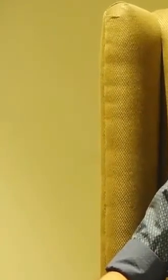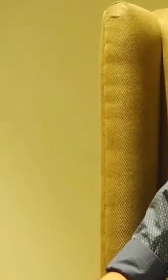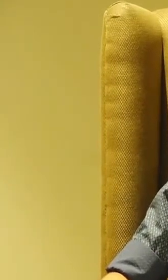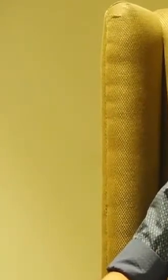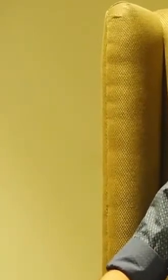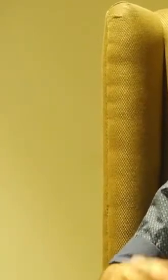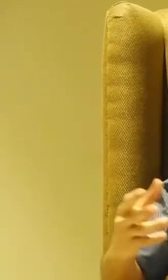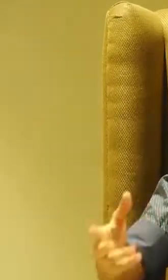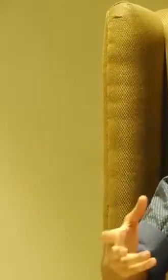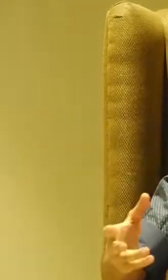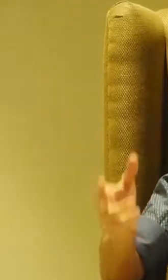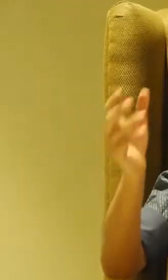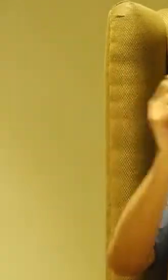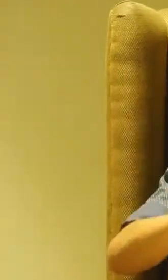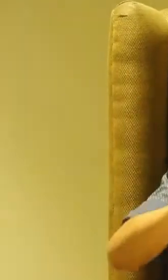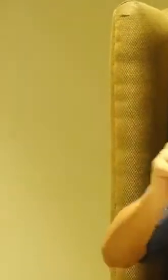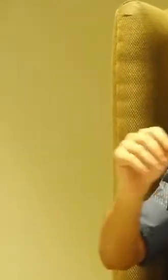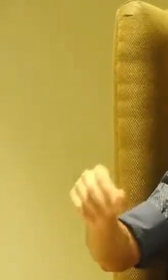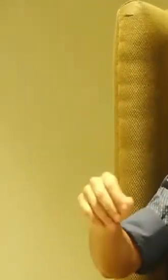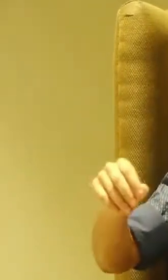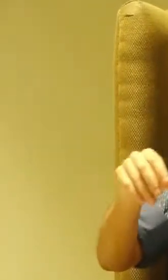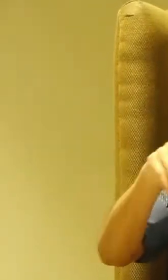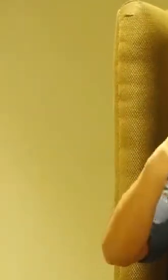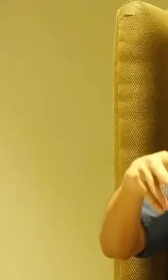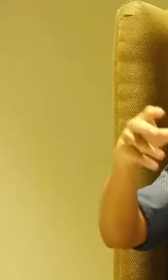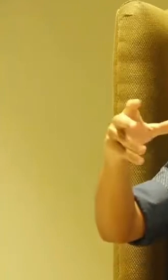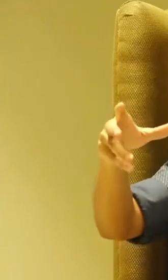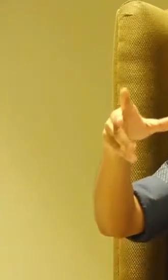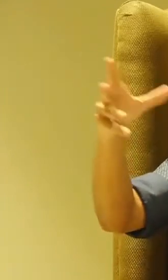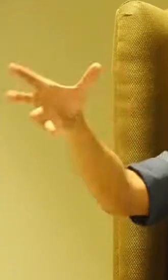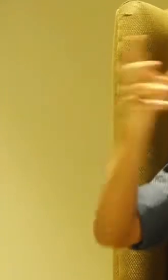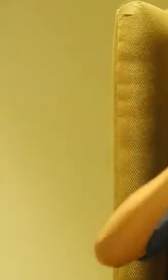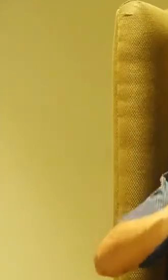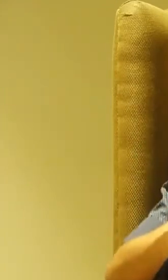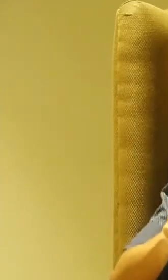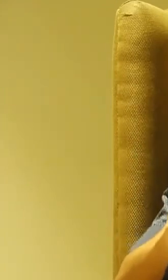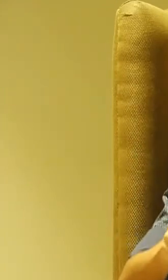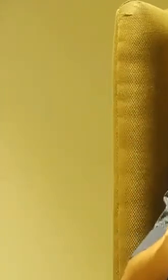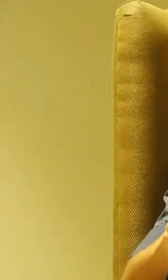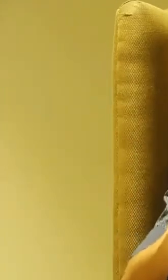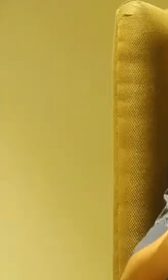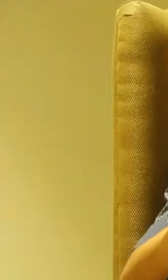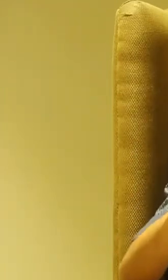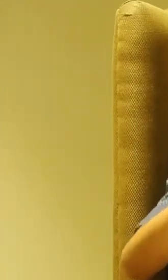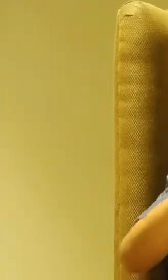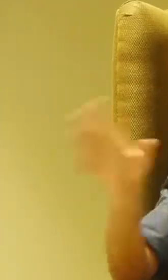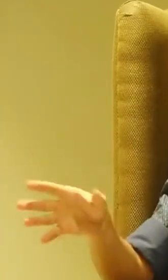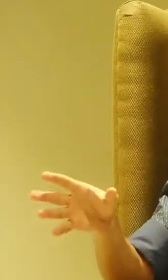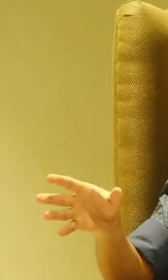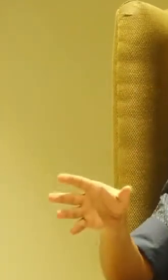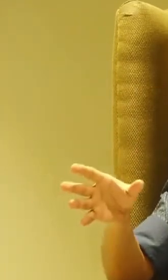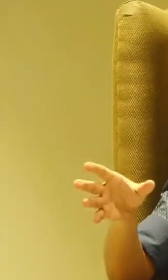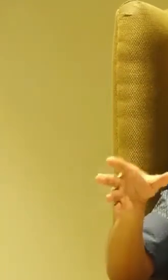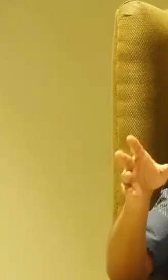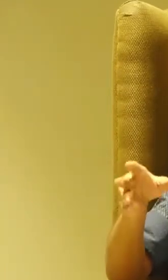particularly in mind. In Article 14, they did choose the language that was directly taken from the American Constitution. This is the opposite of